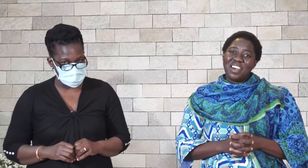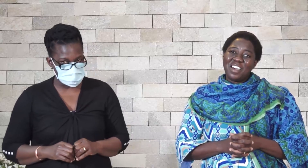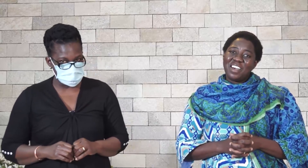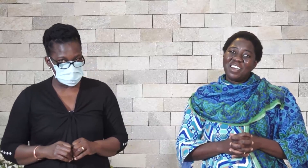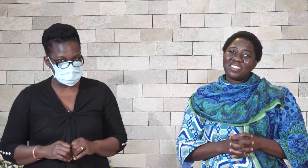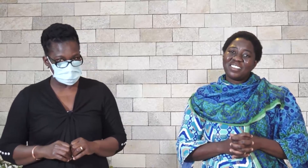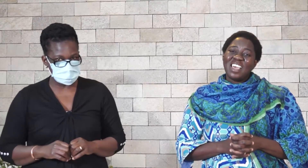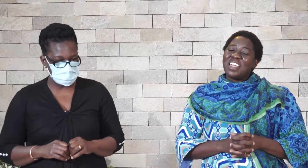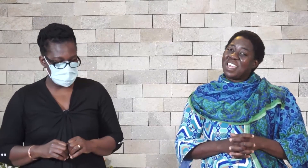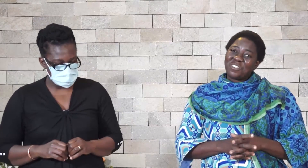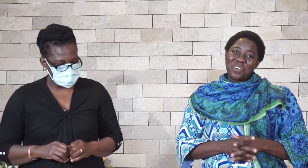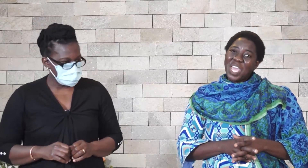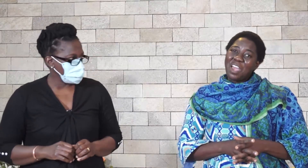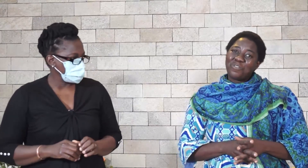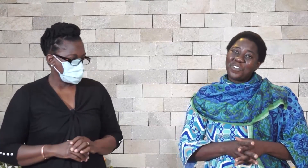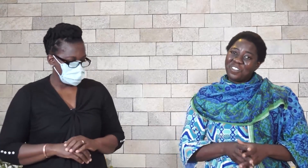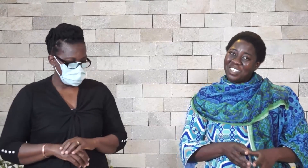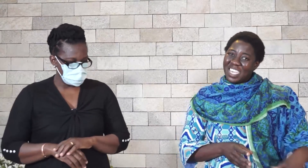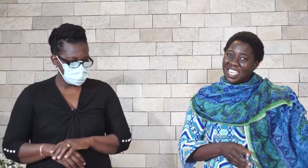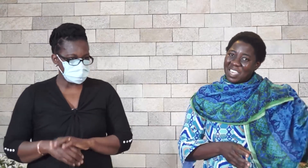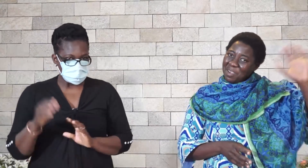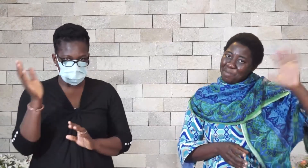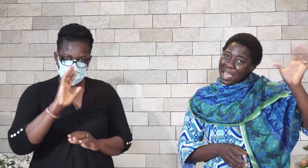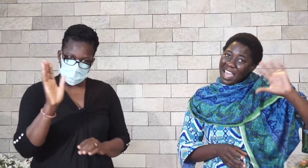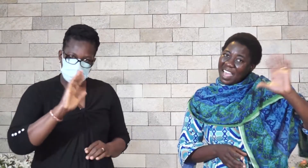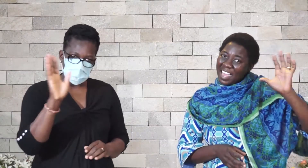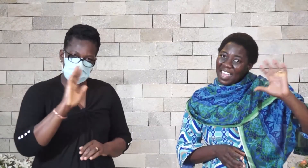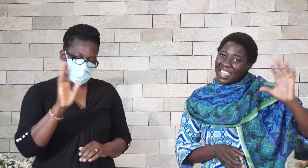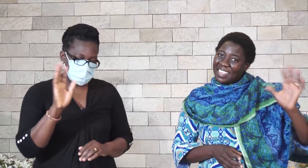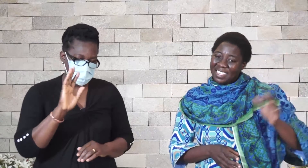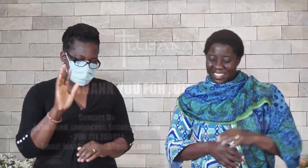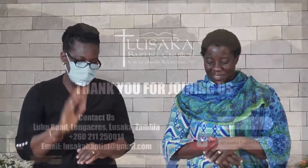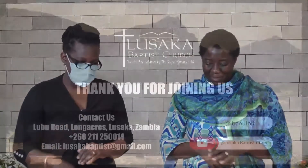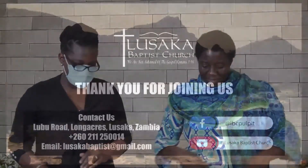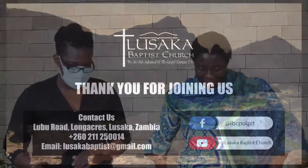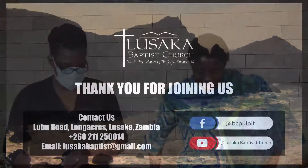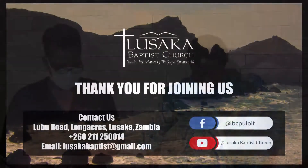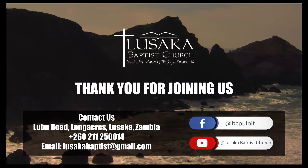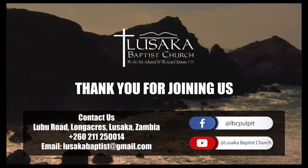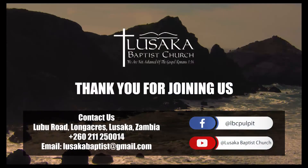Jesus. That's all we had for you today. Bye. Bye.